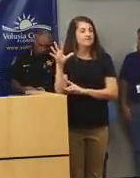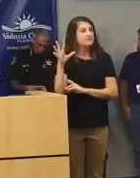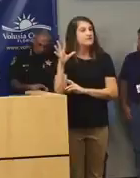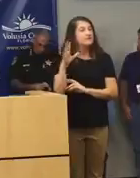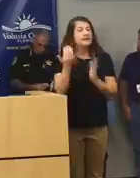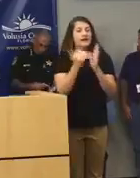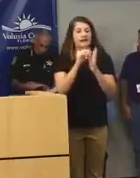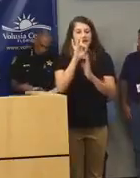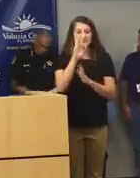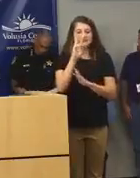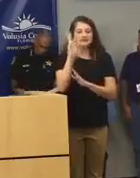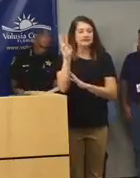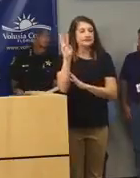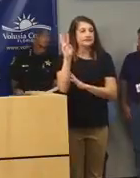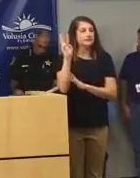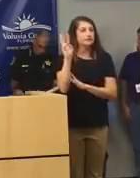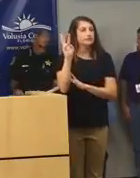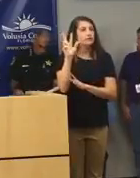That's